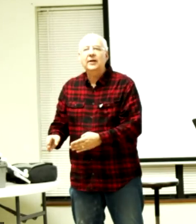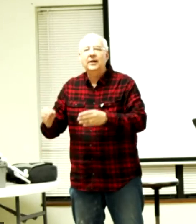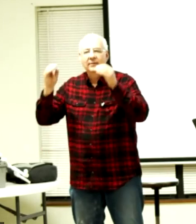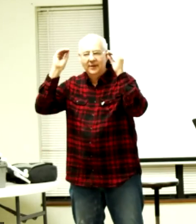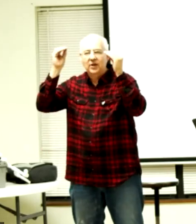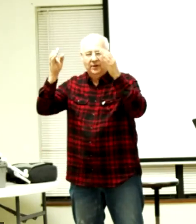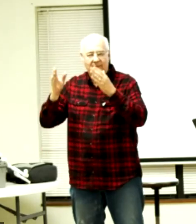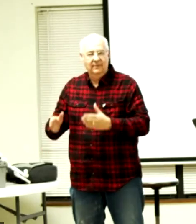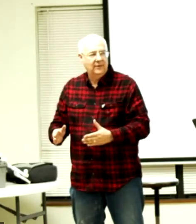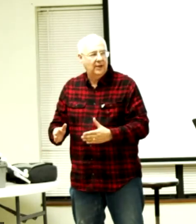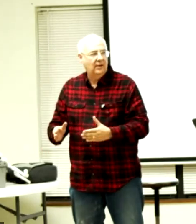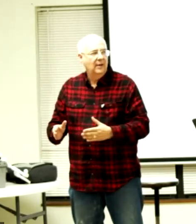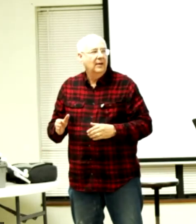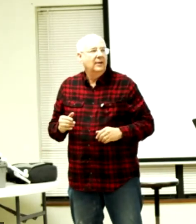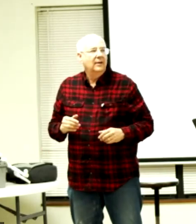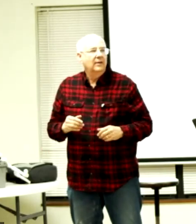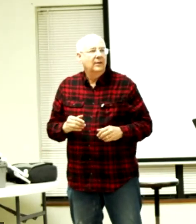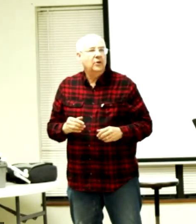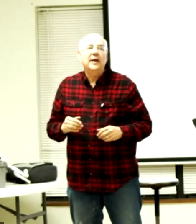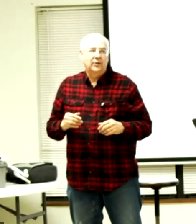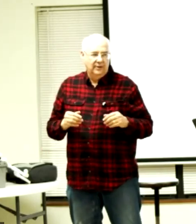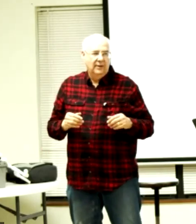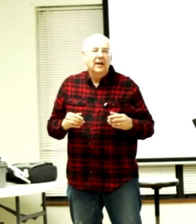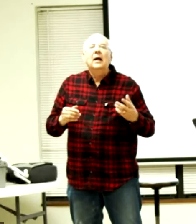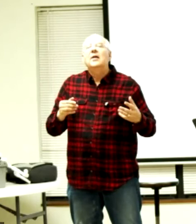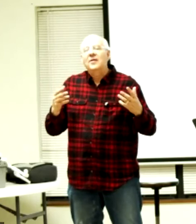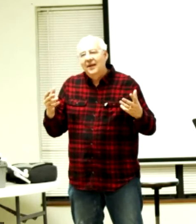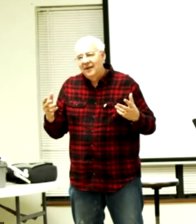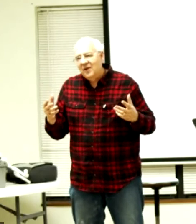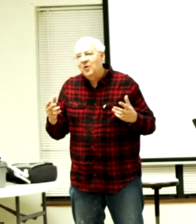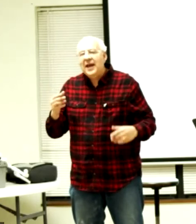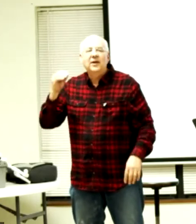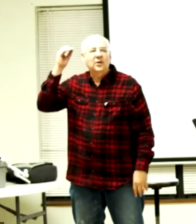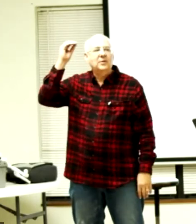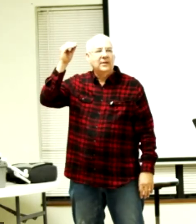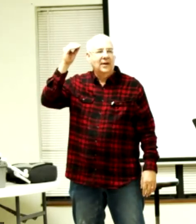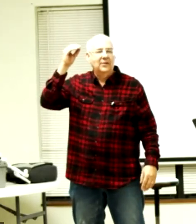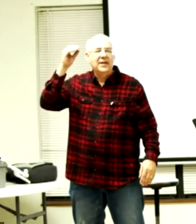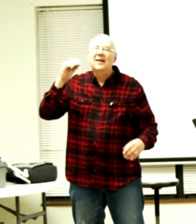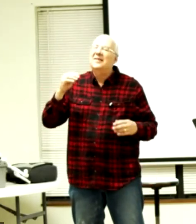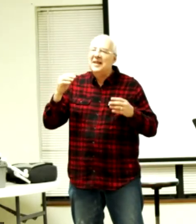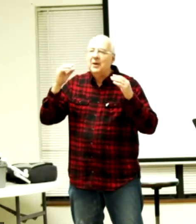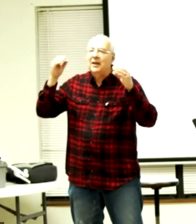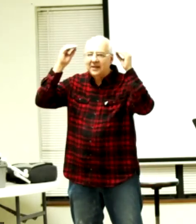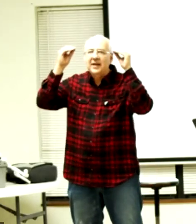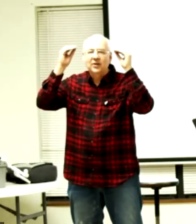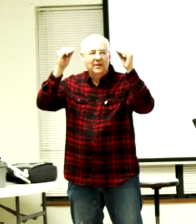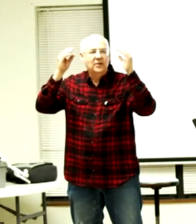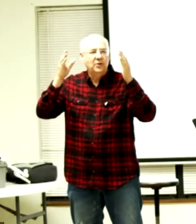good. Teacher. So two hands. You can do, typically a teacher is two